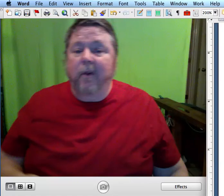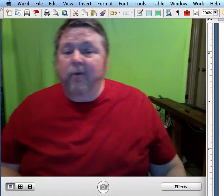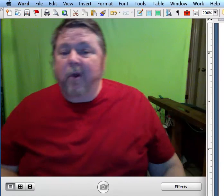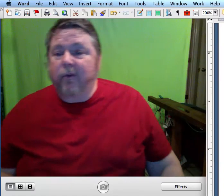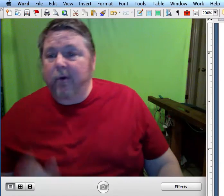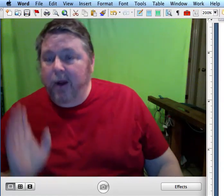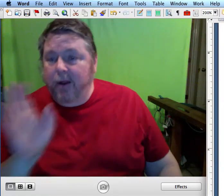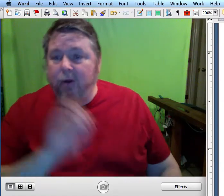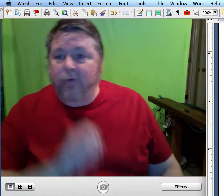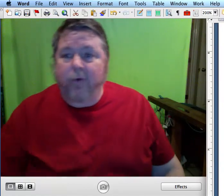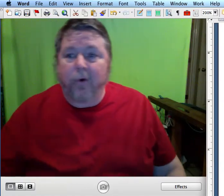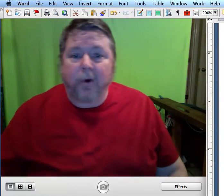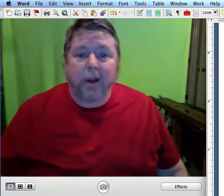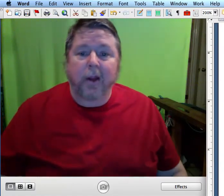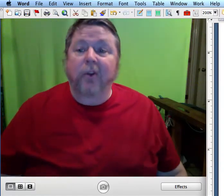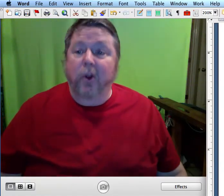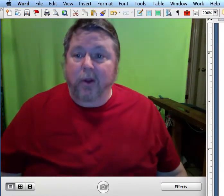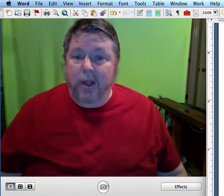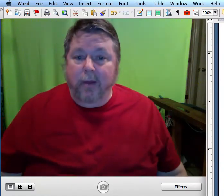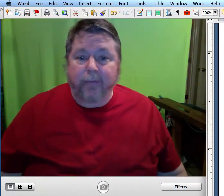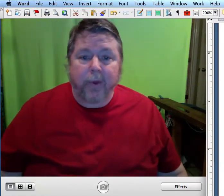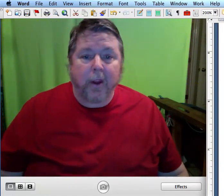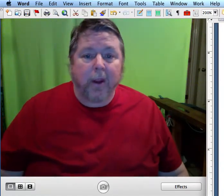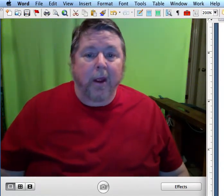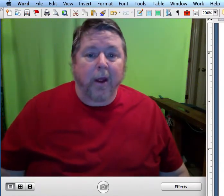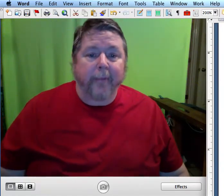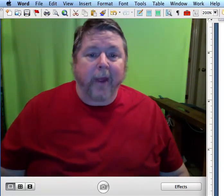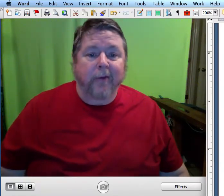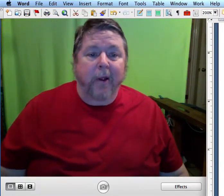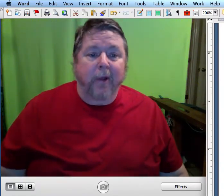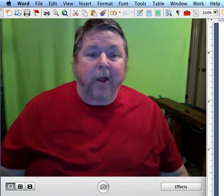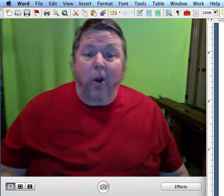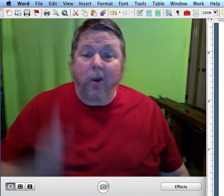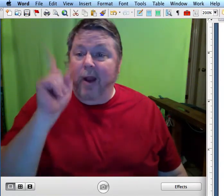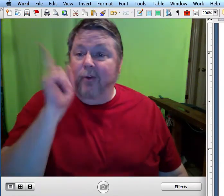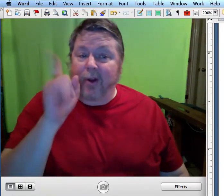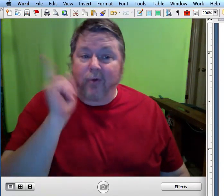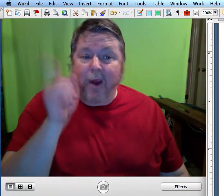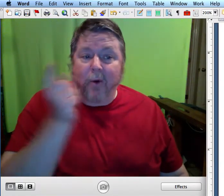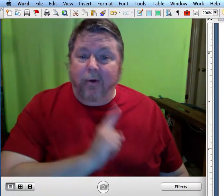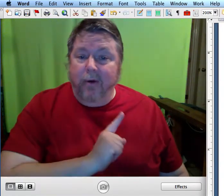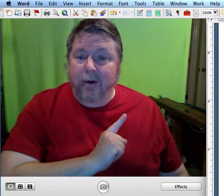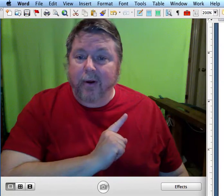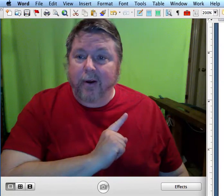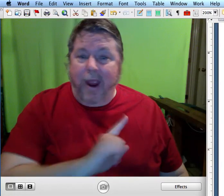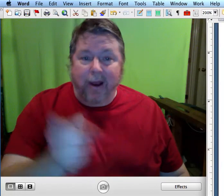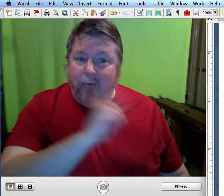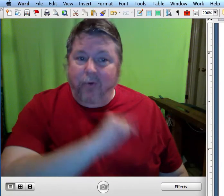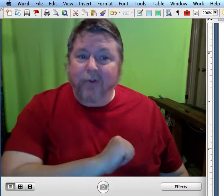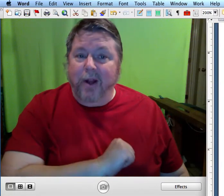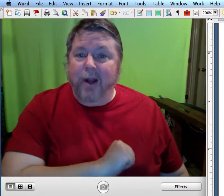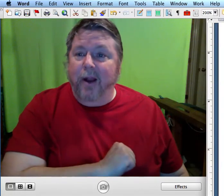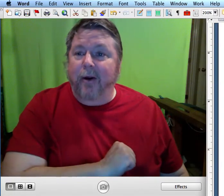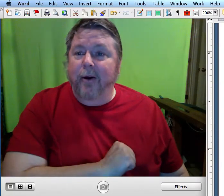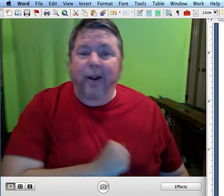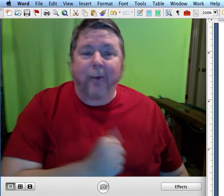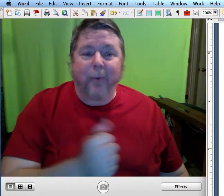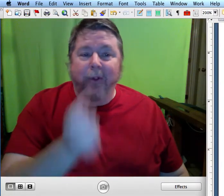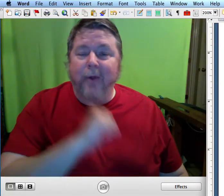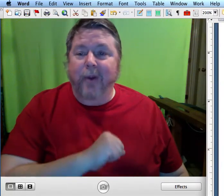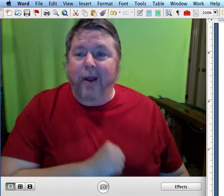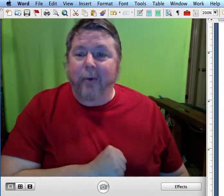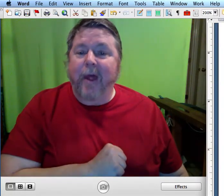ASL structure, therefore it's a good thing. I spelled out all of the letters in the right order, and they were visually clear.